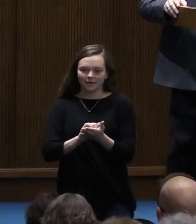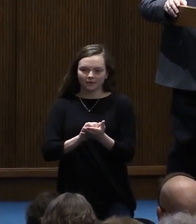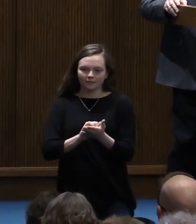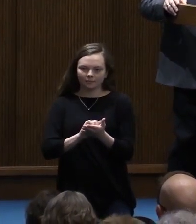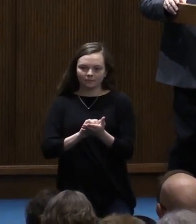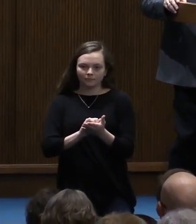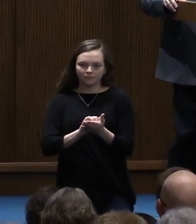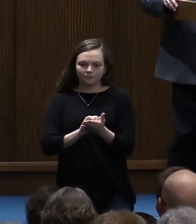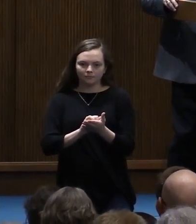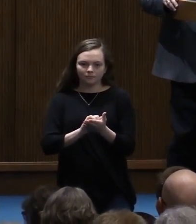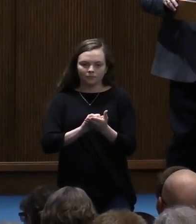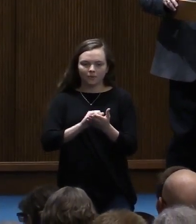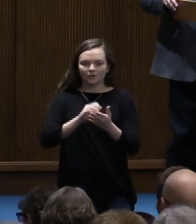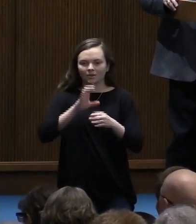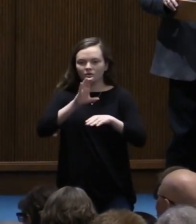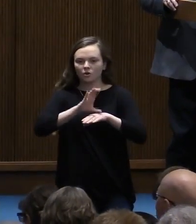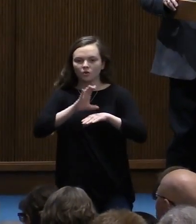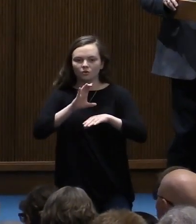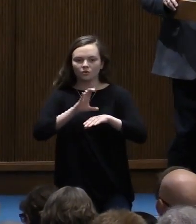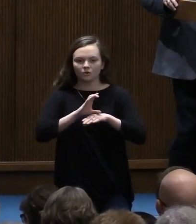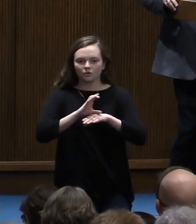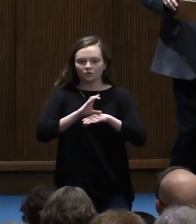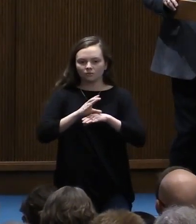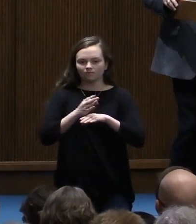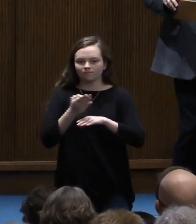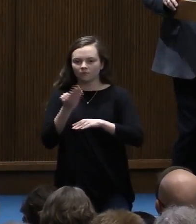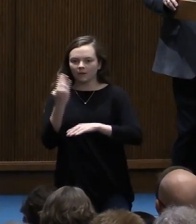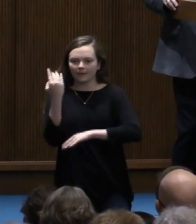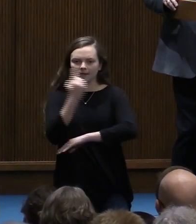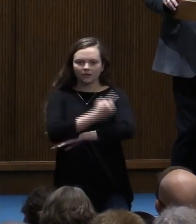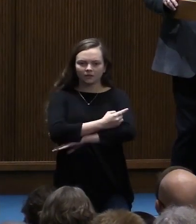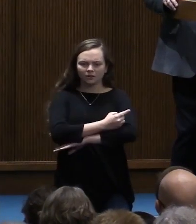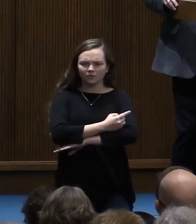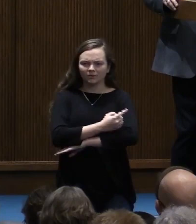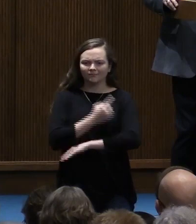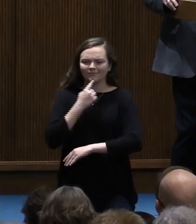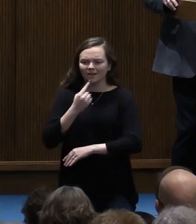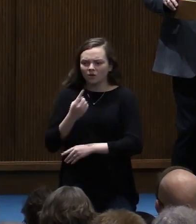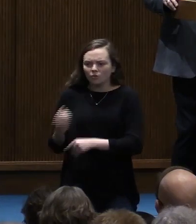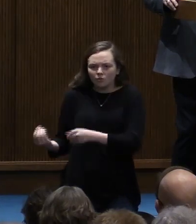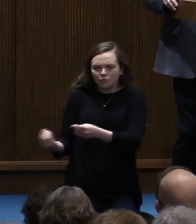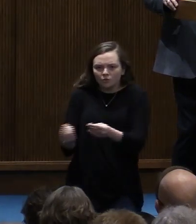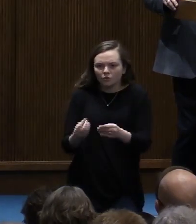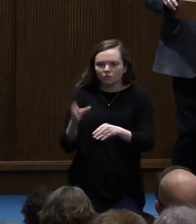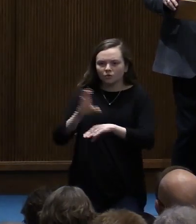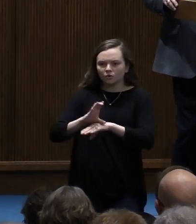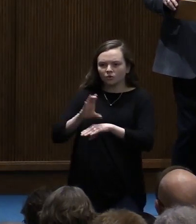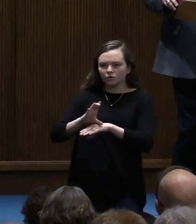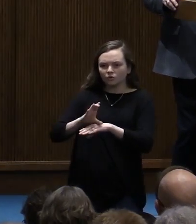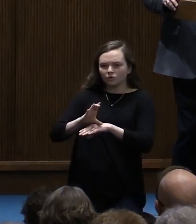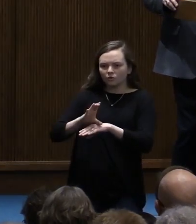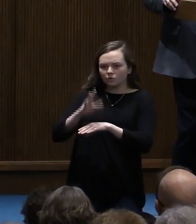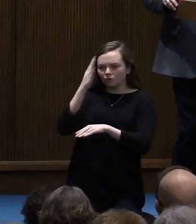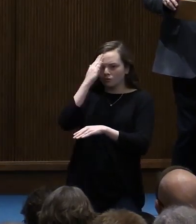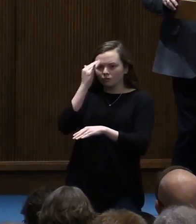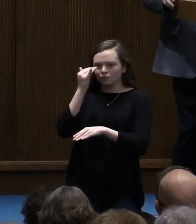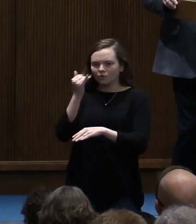was at a congregation the other day and they said, what are we going to do in